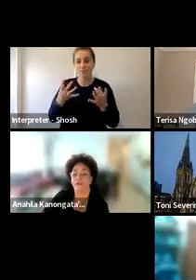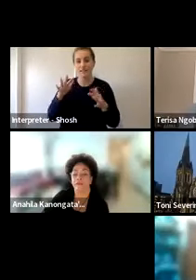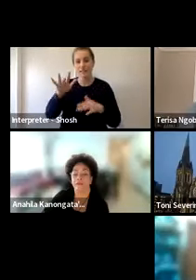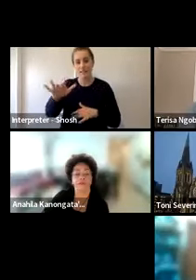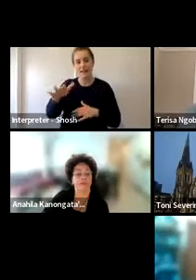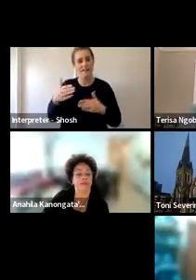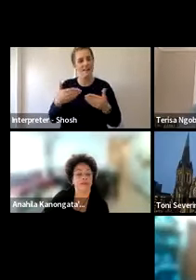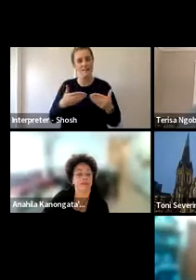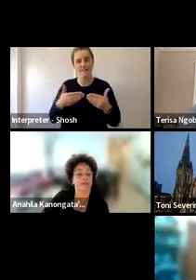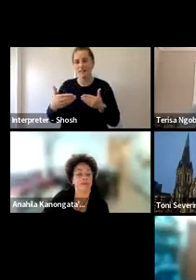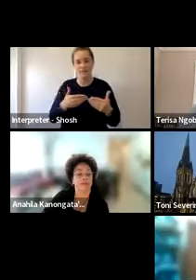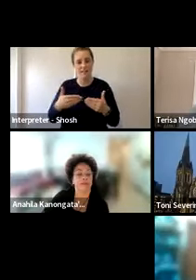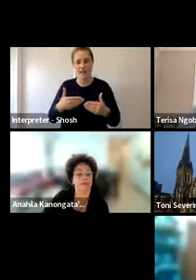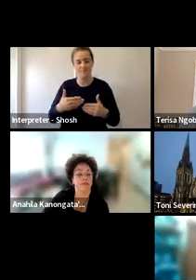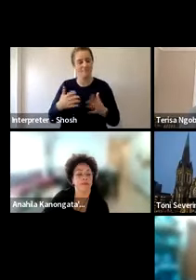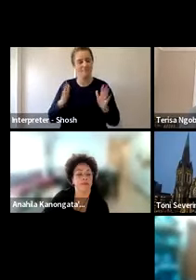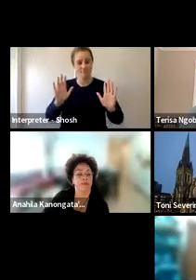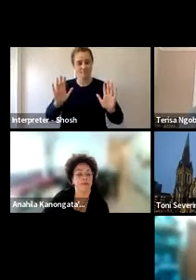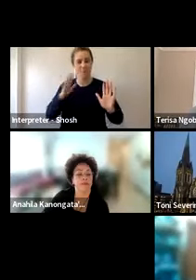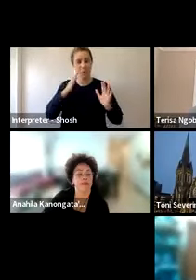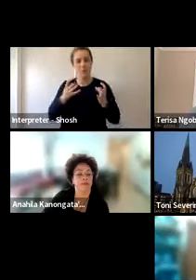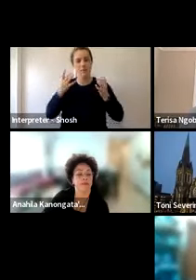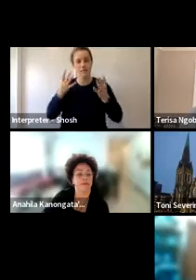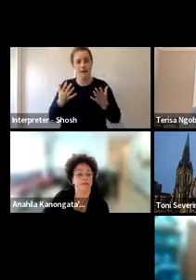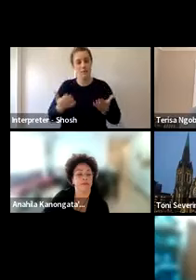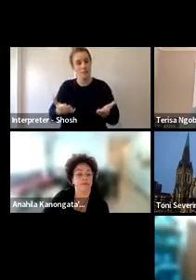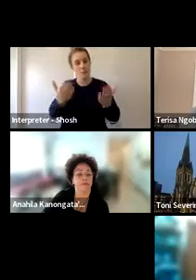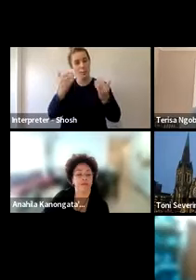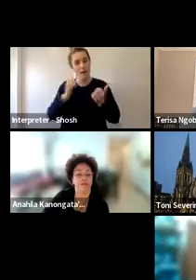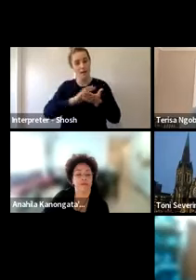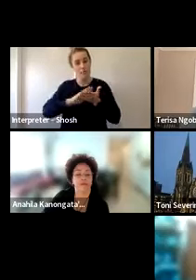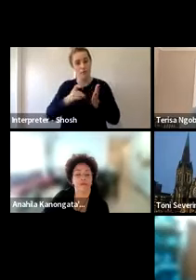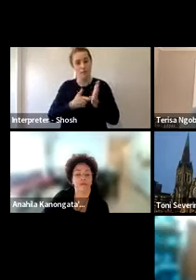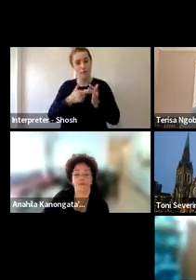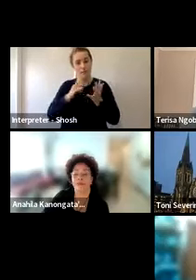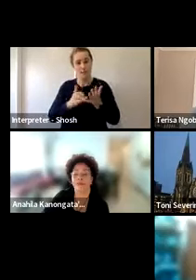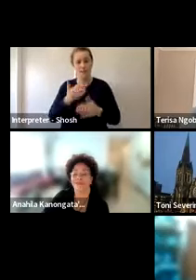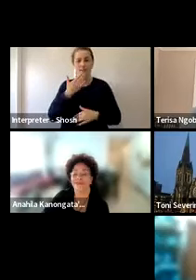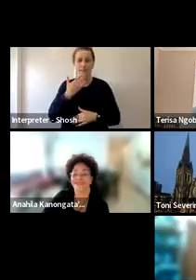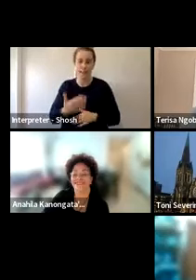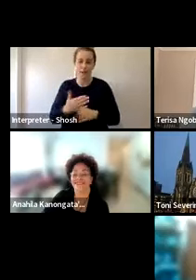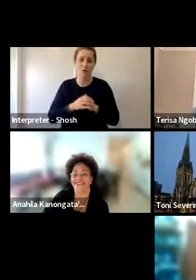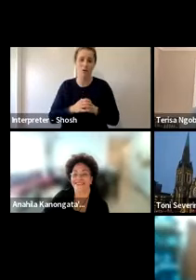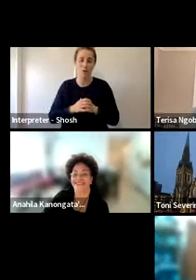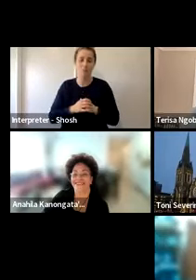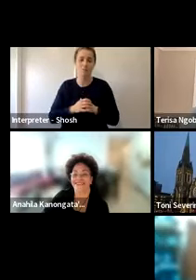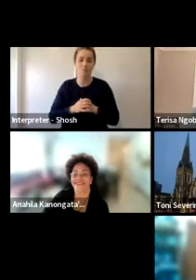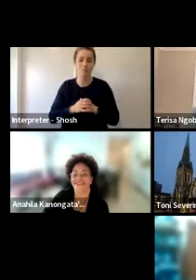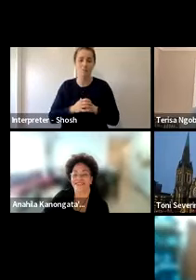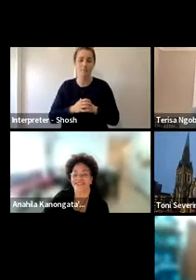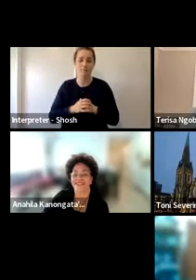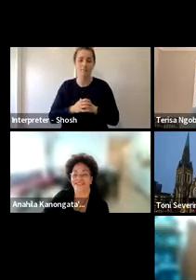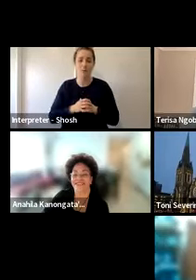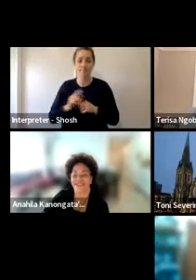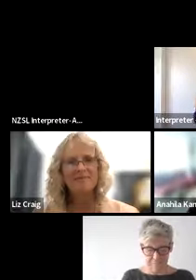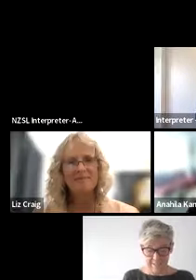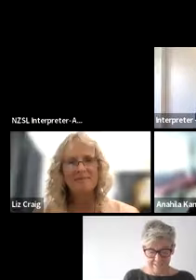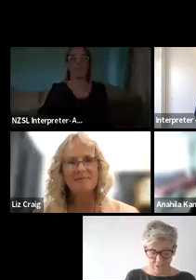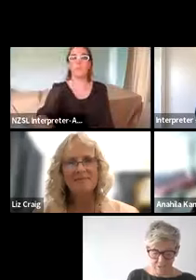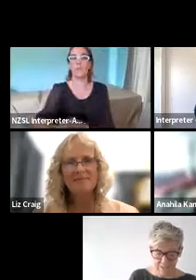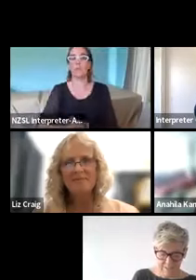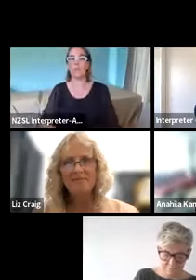never mind. I take that back. Welcome, Chris. Thank you so much for appearing before us.